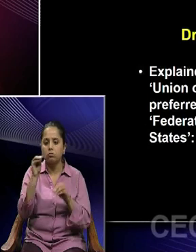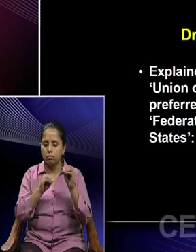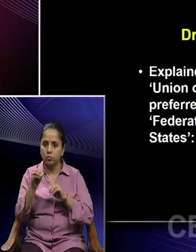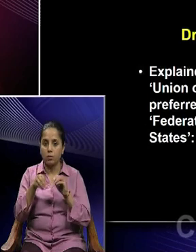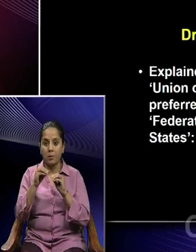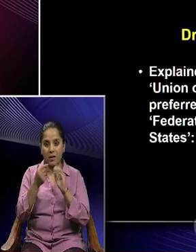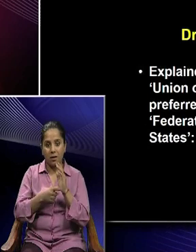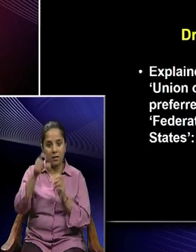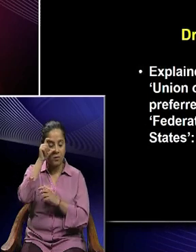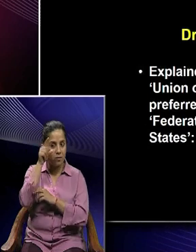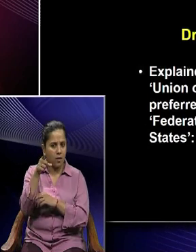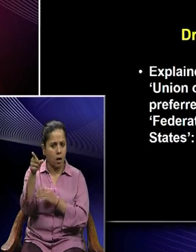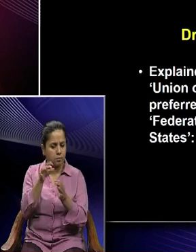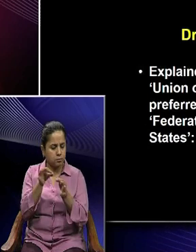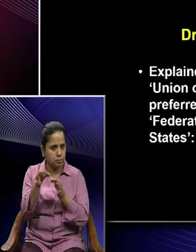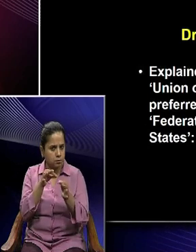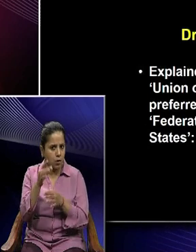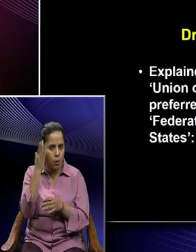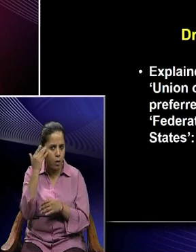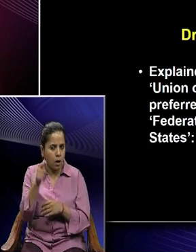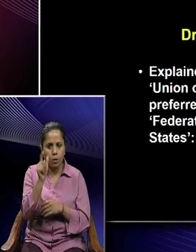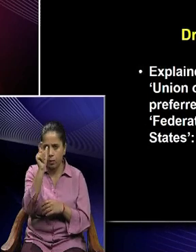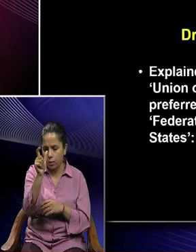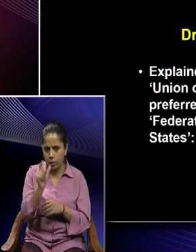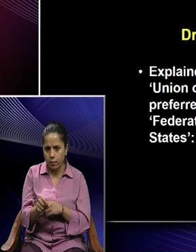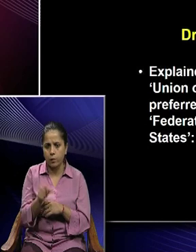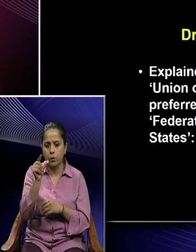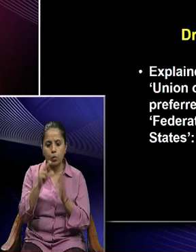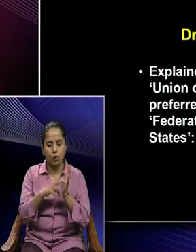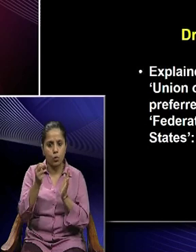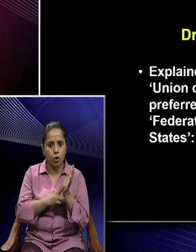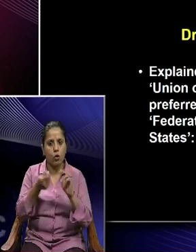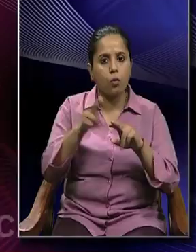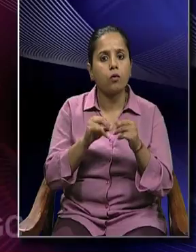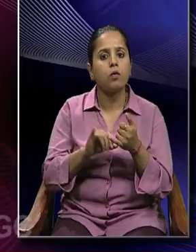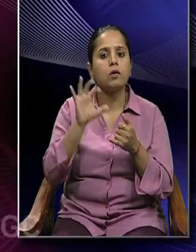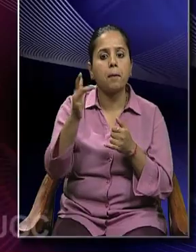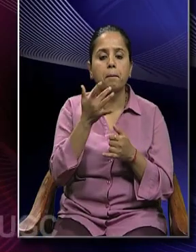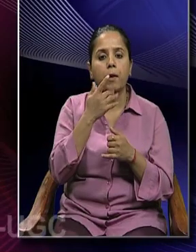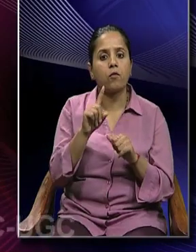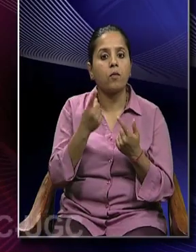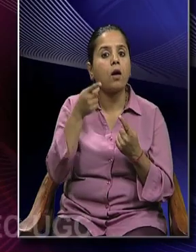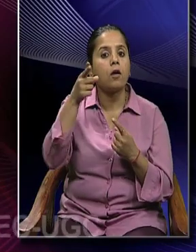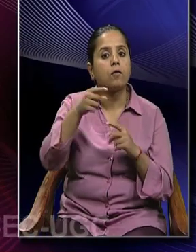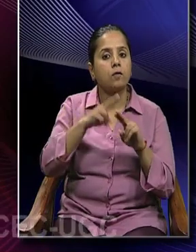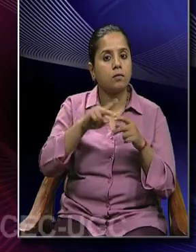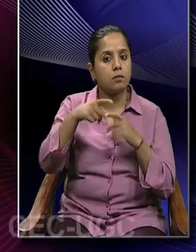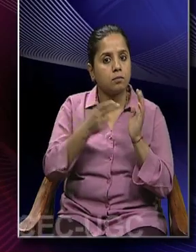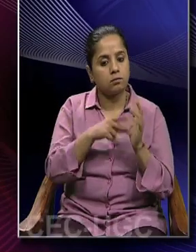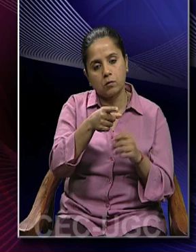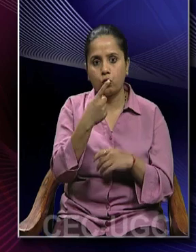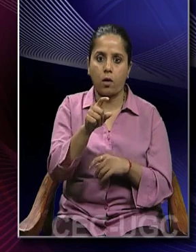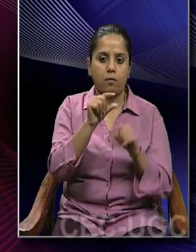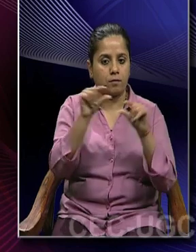B.R. Ambedkar, he explained that why the term union of states was preferred over the federation, in that sense